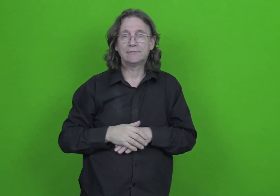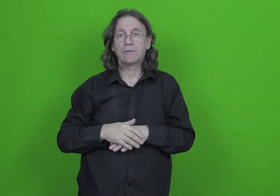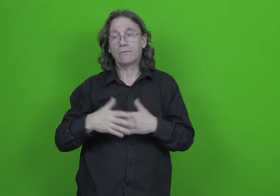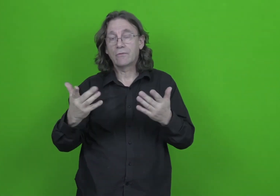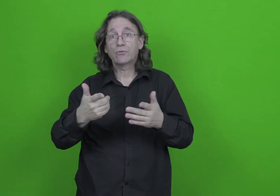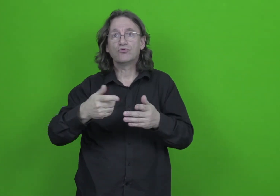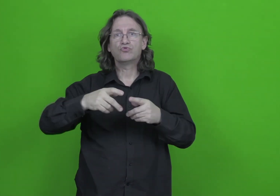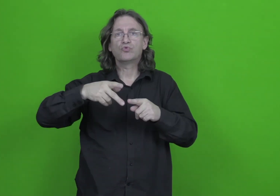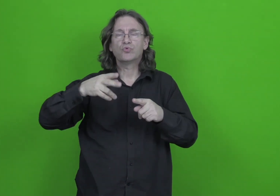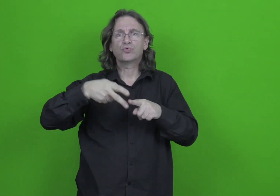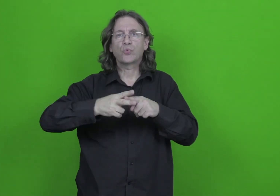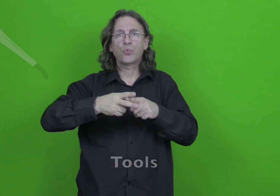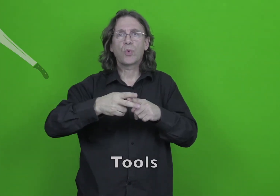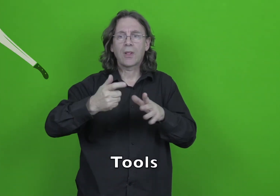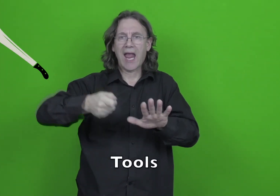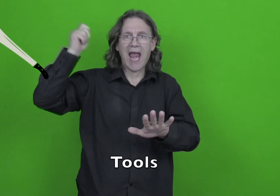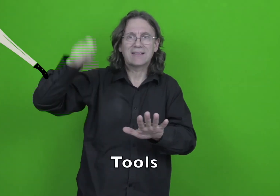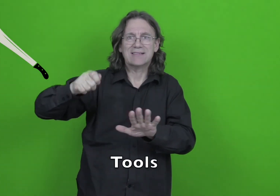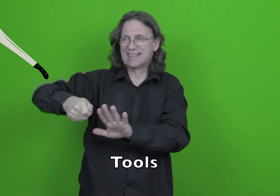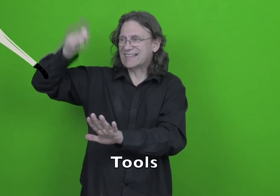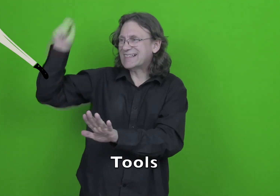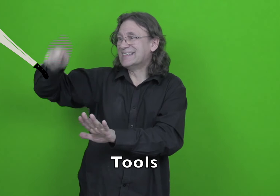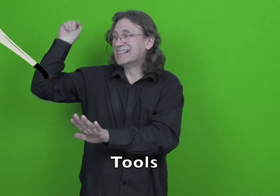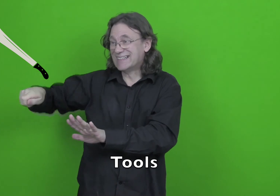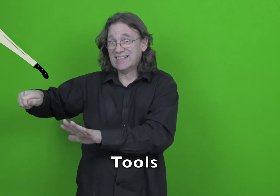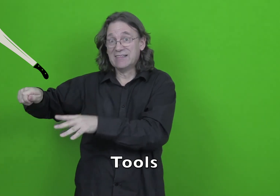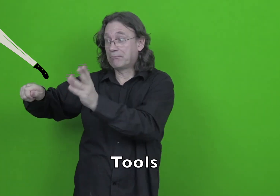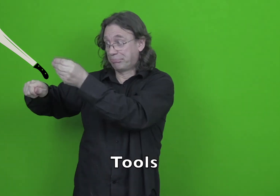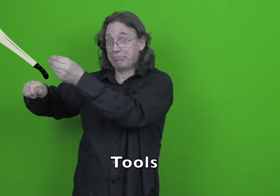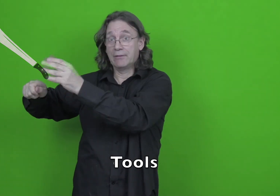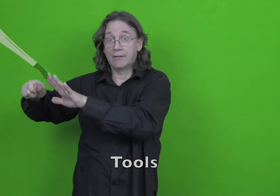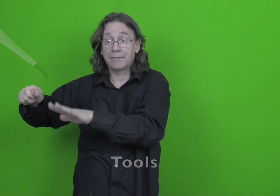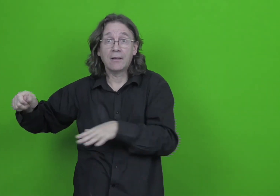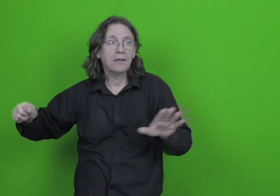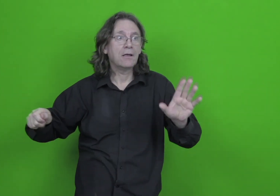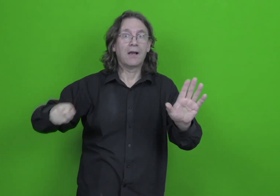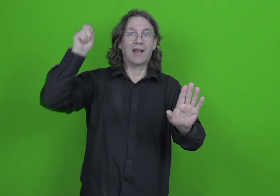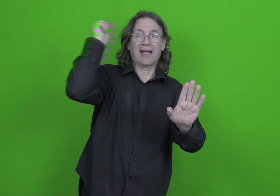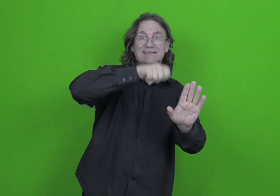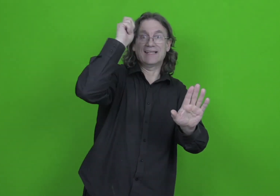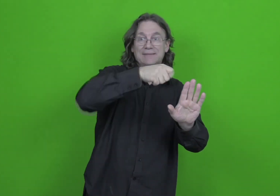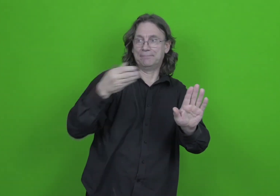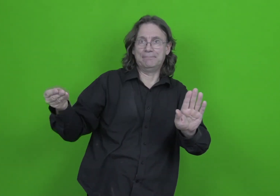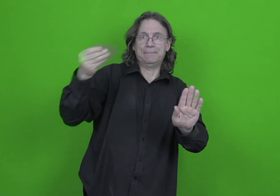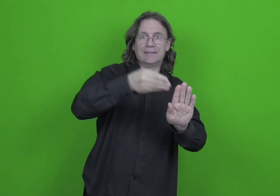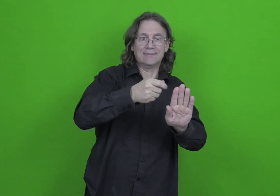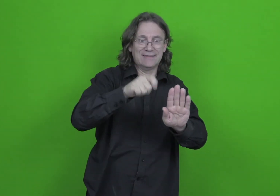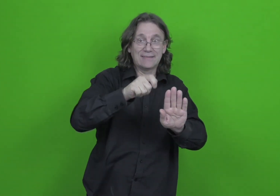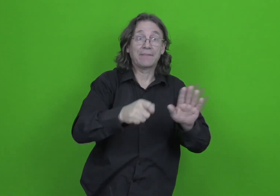on the disease. It's also spread through contaminated tools that have been used on an infected